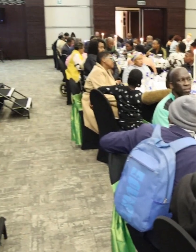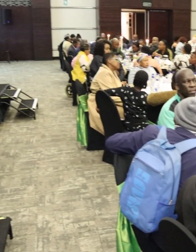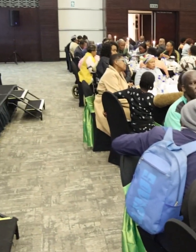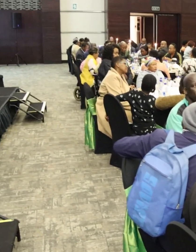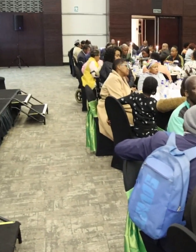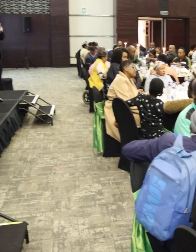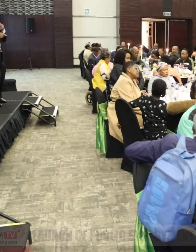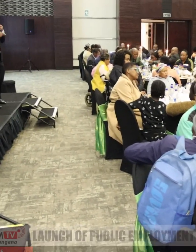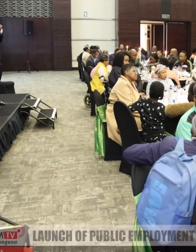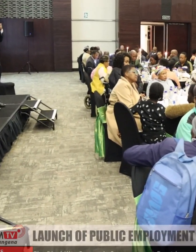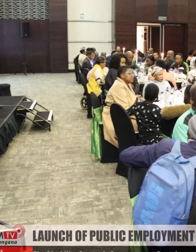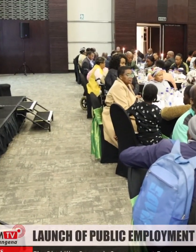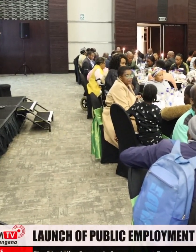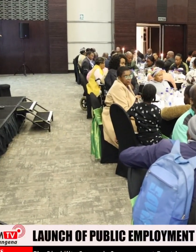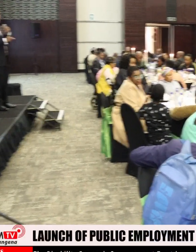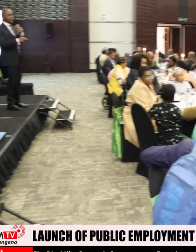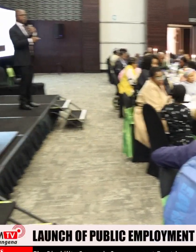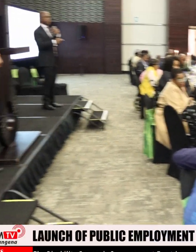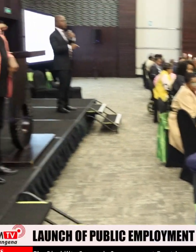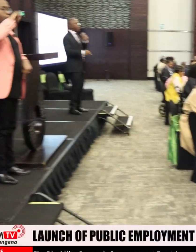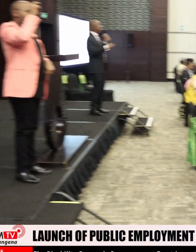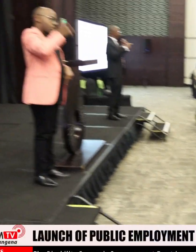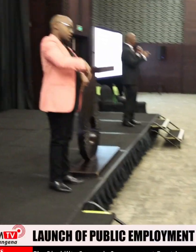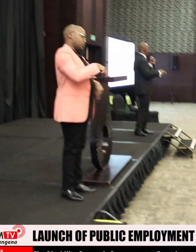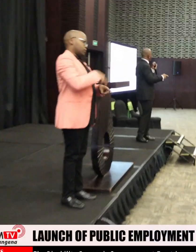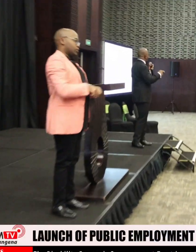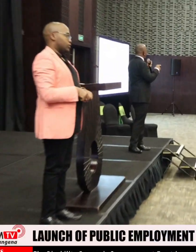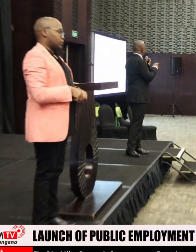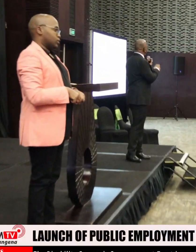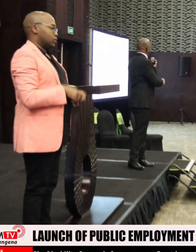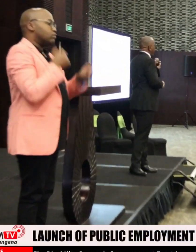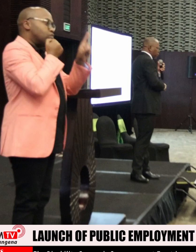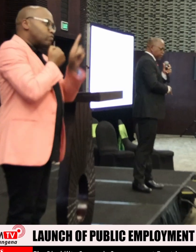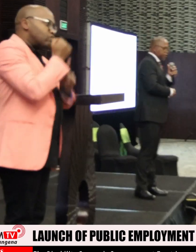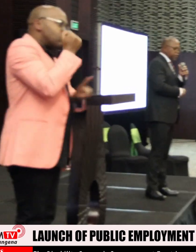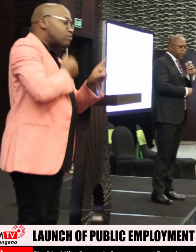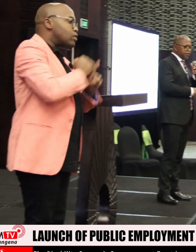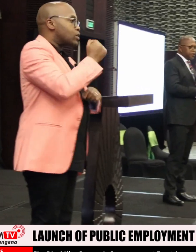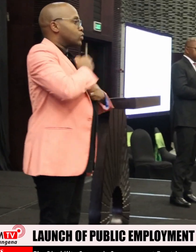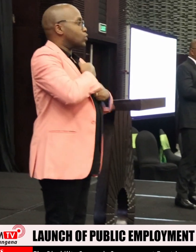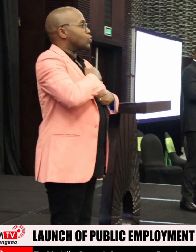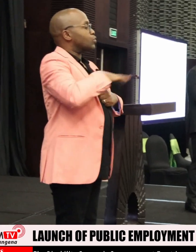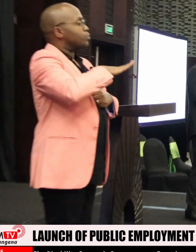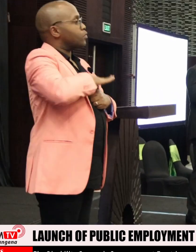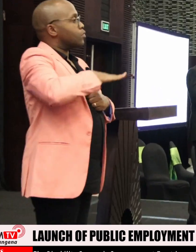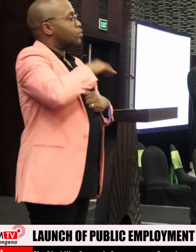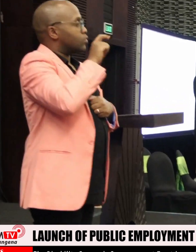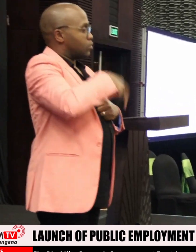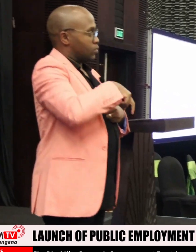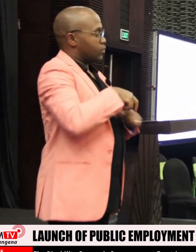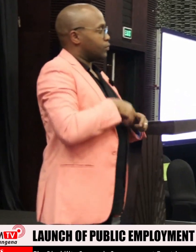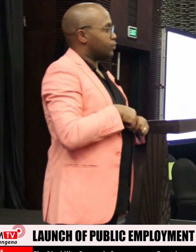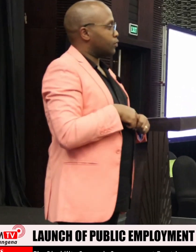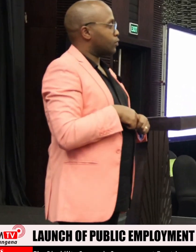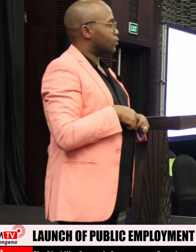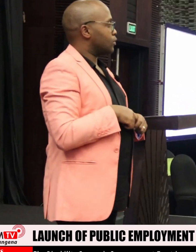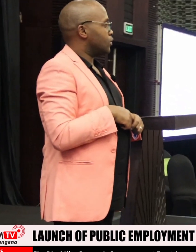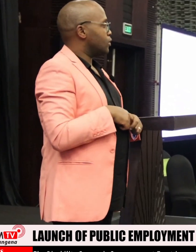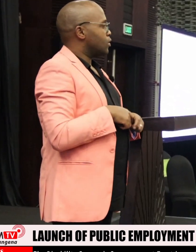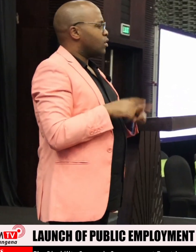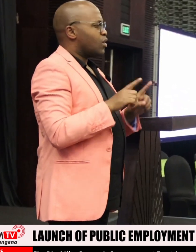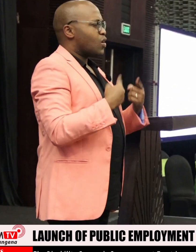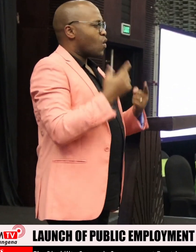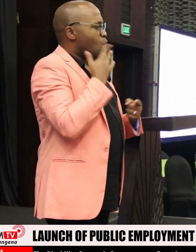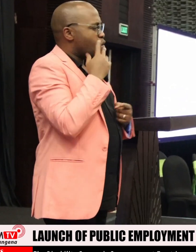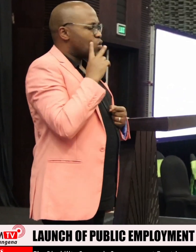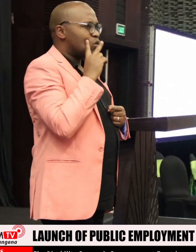You owe yourself everything to rise and fight for your space. So you cannot, when you look at people